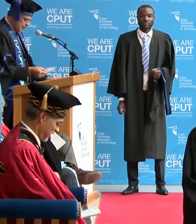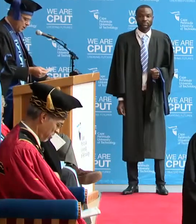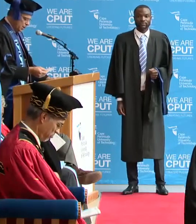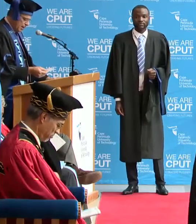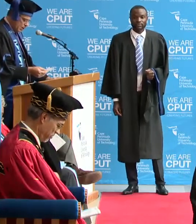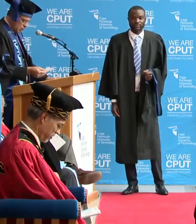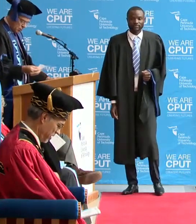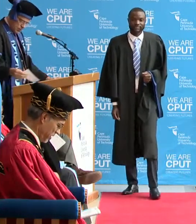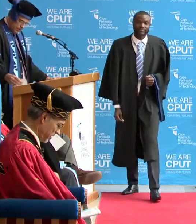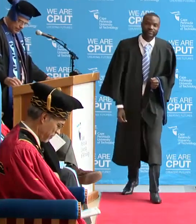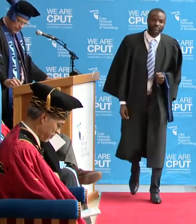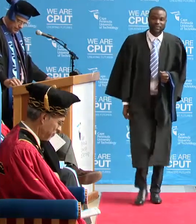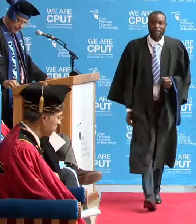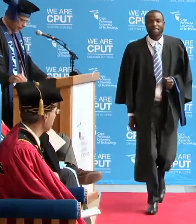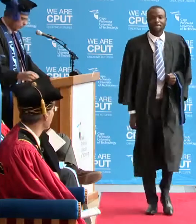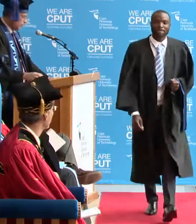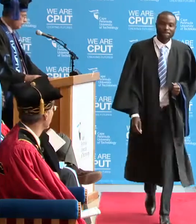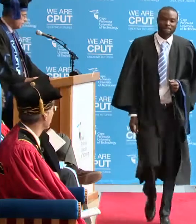Fabrice Chibangu.